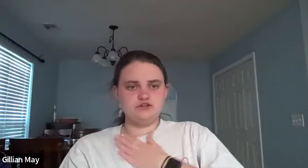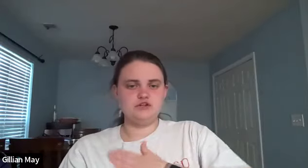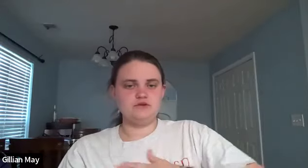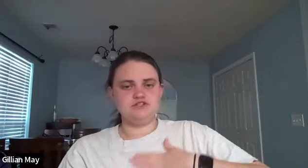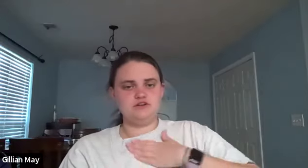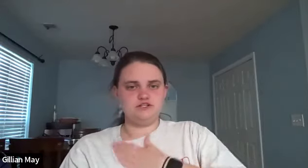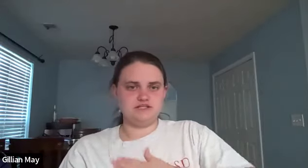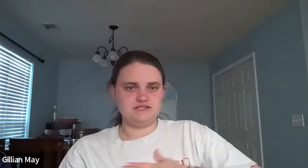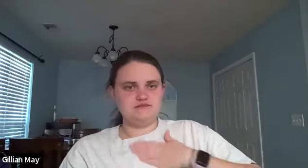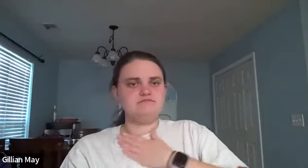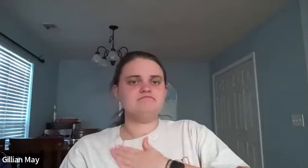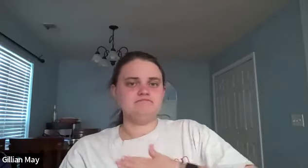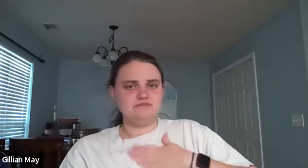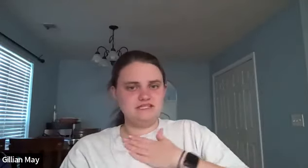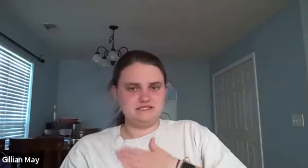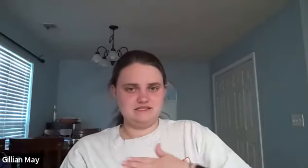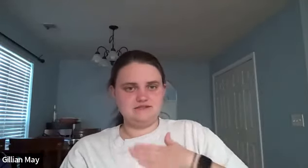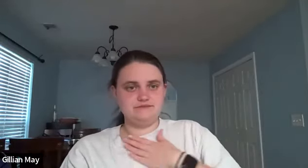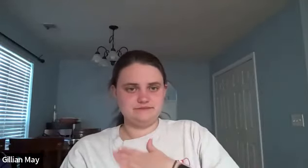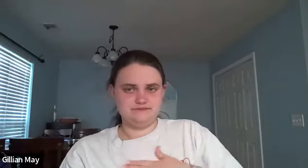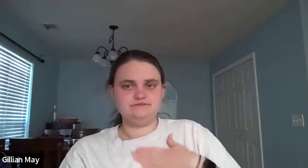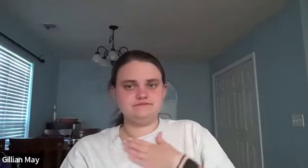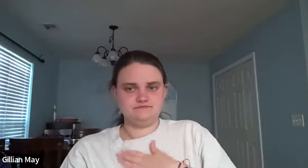circular motion on your chest. Please.